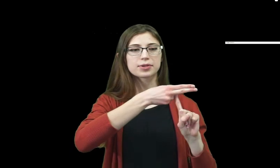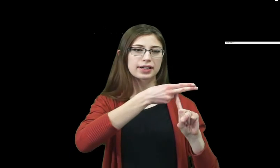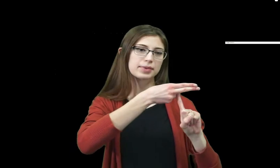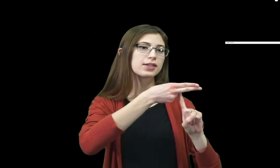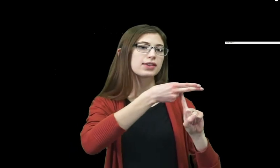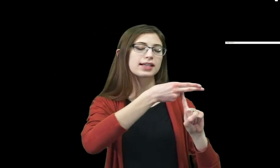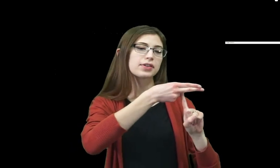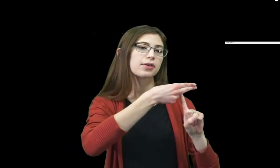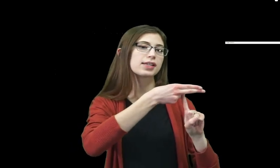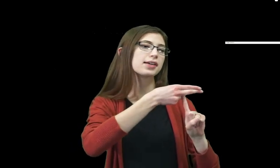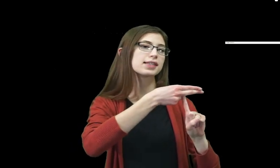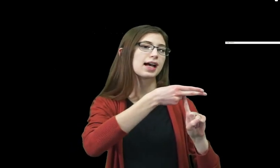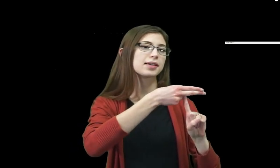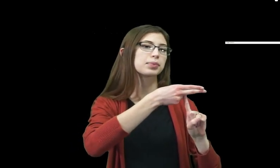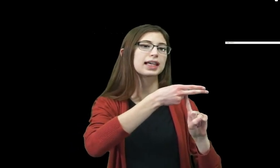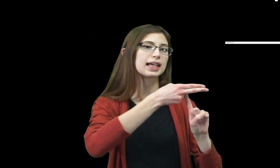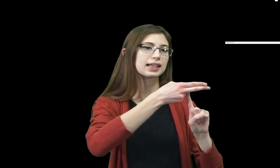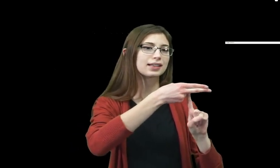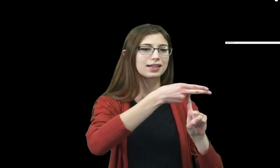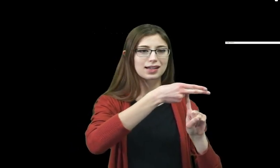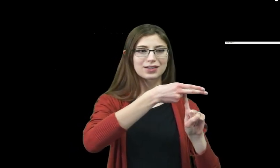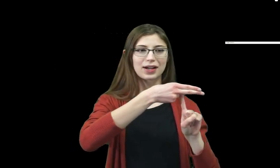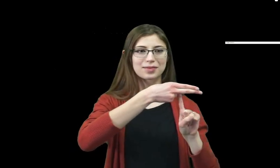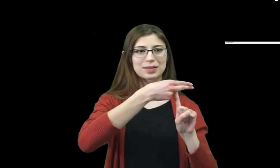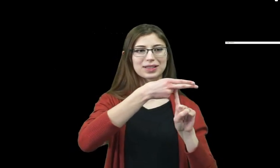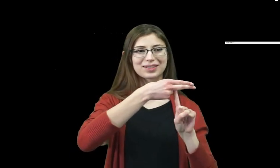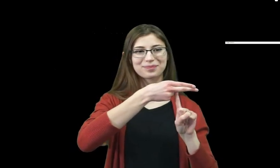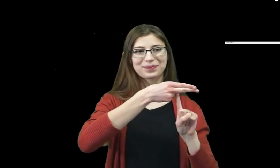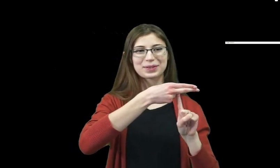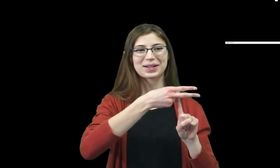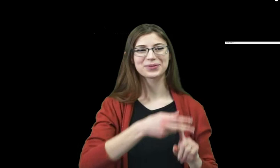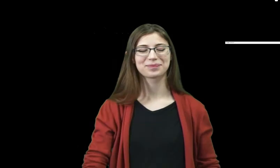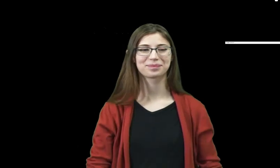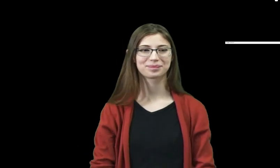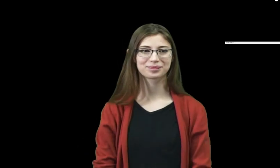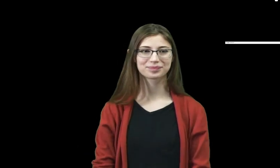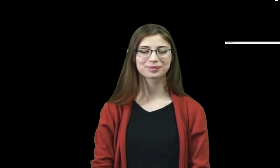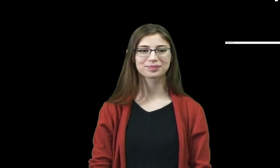times. So you could think of the hotel sign blinking, inviting people in. Hotel.